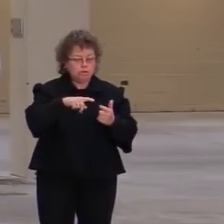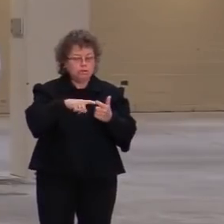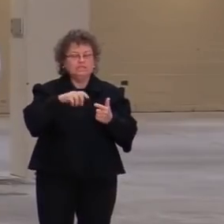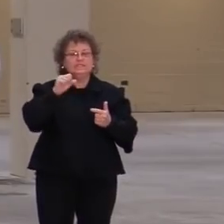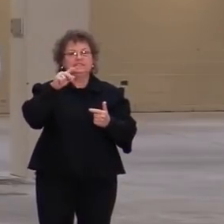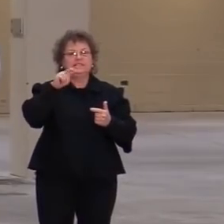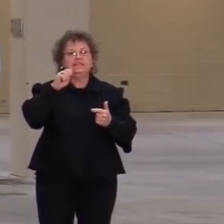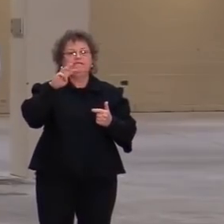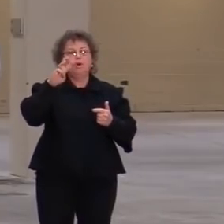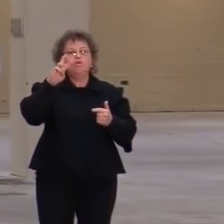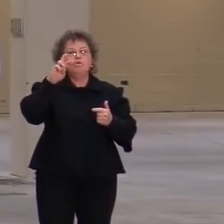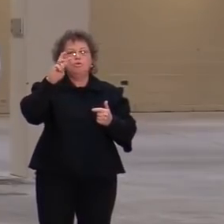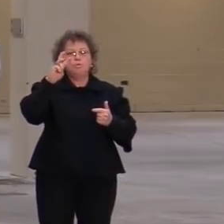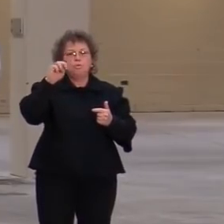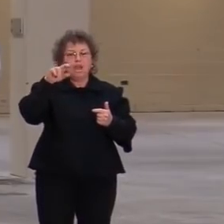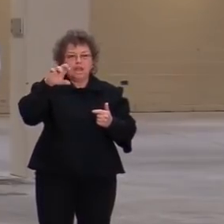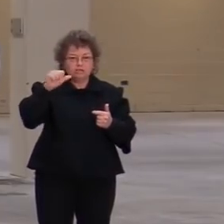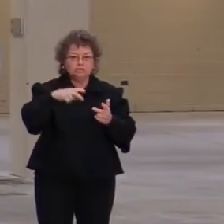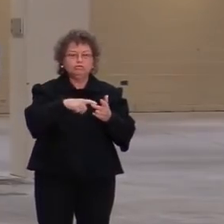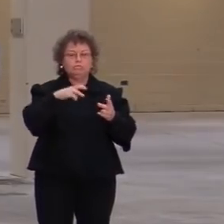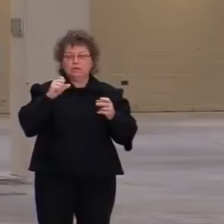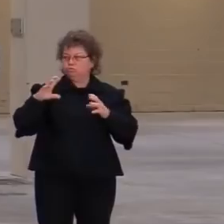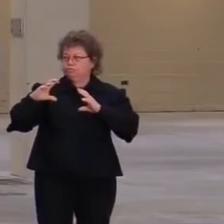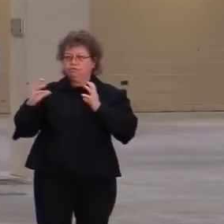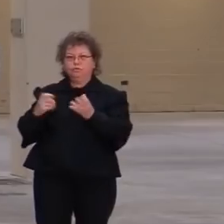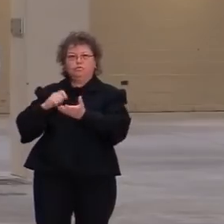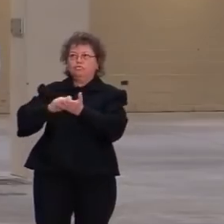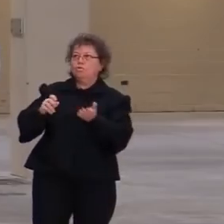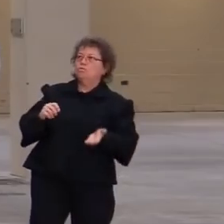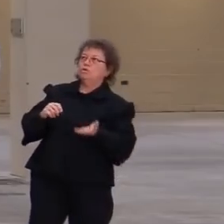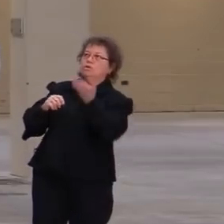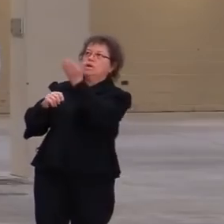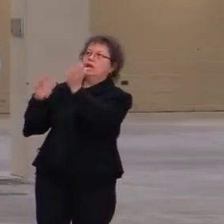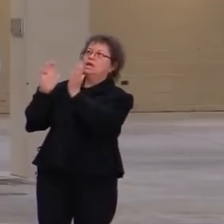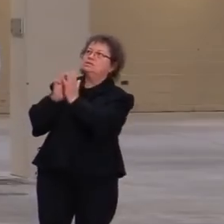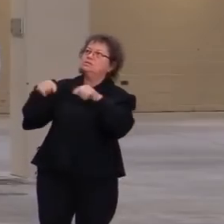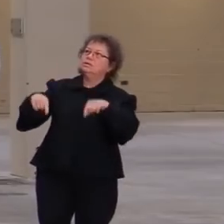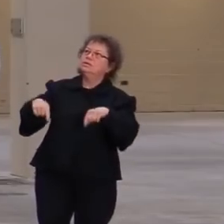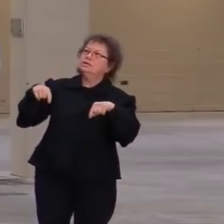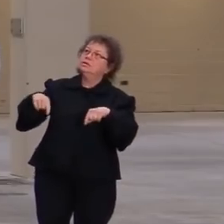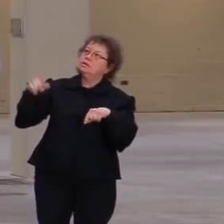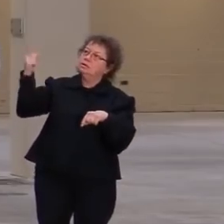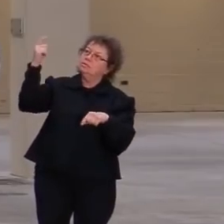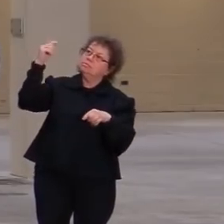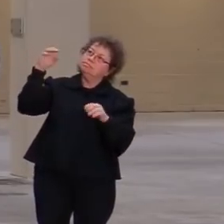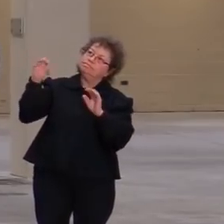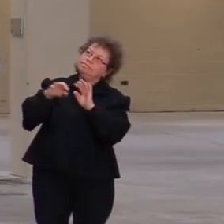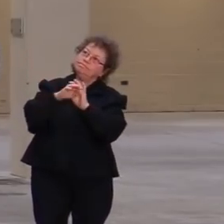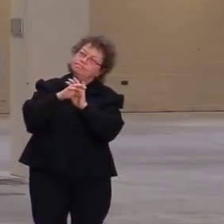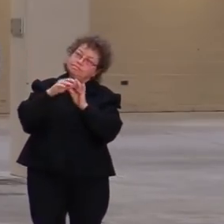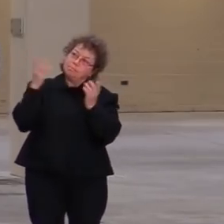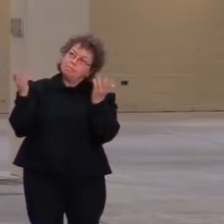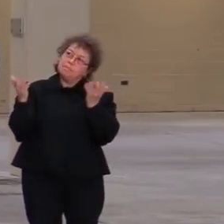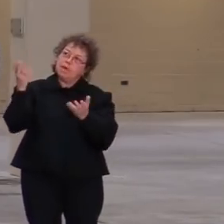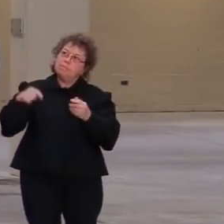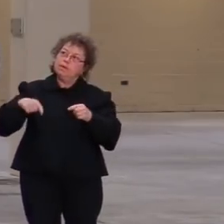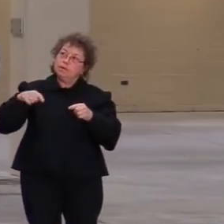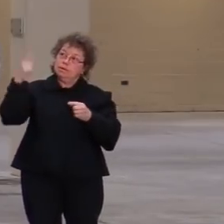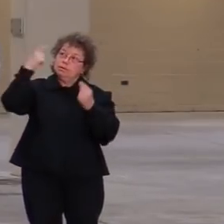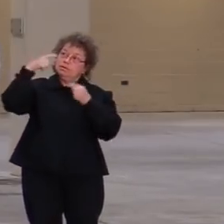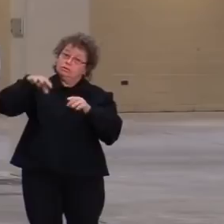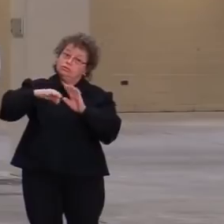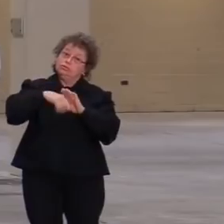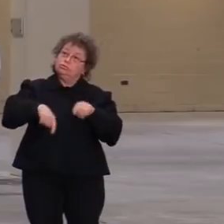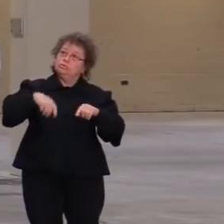in the Massachusetts delegation, asking for our Commonwealth to be considered as one of the pilot